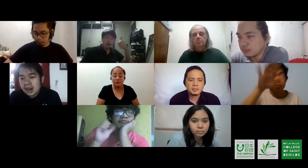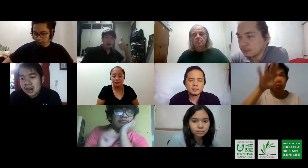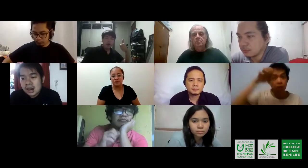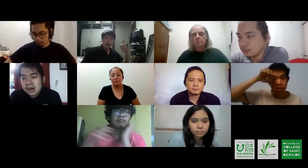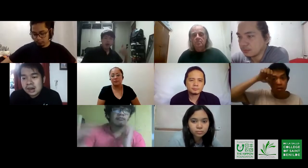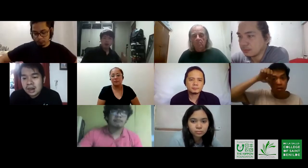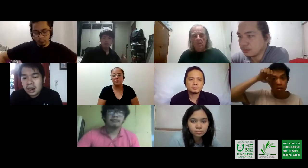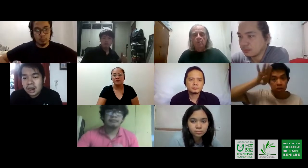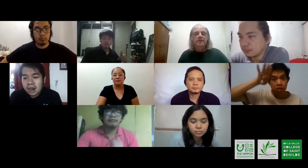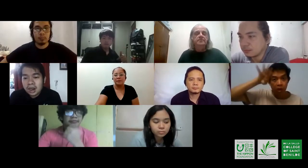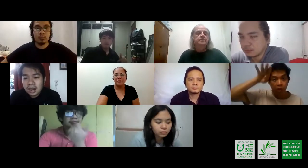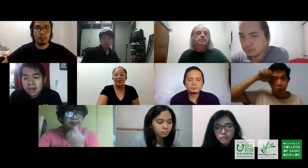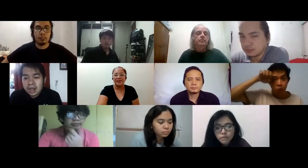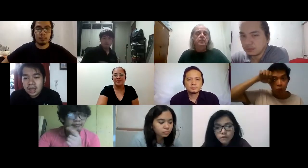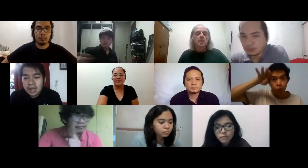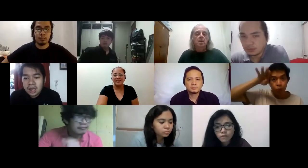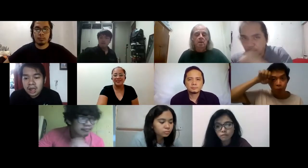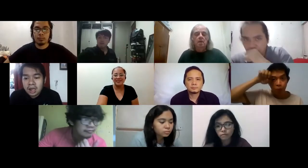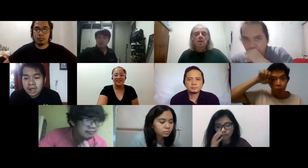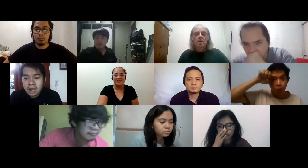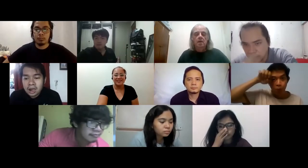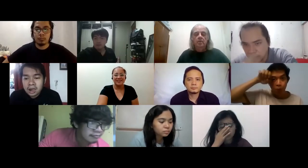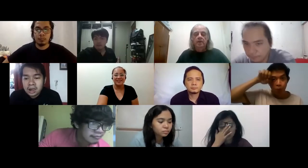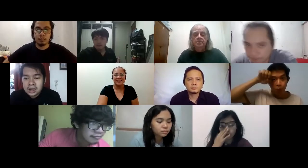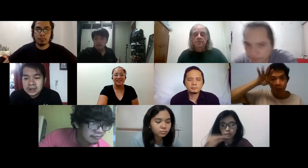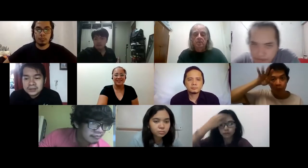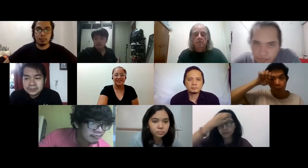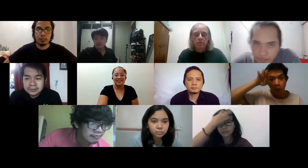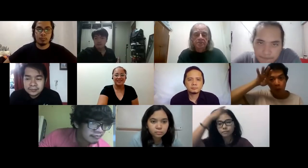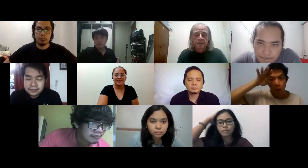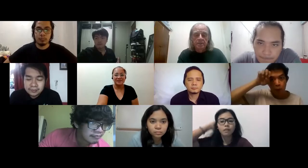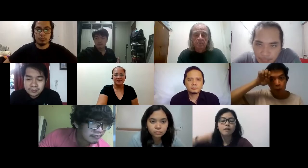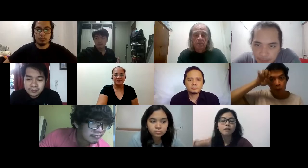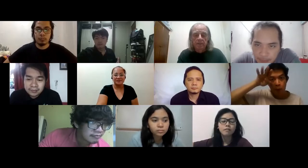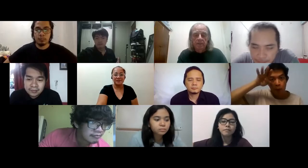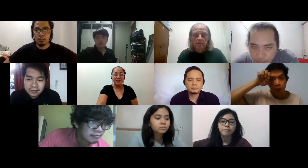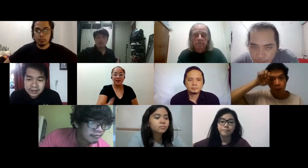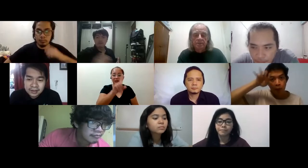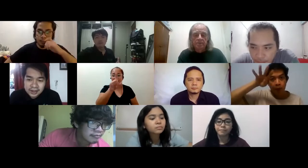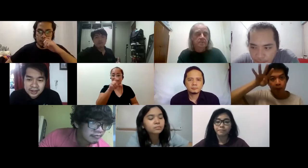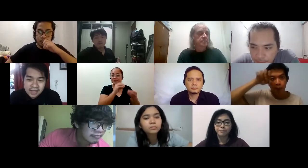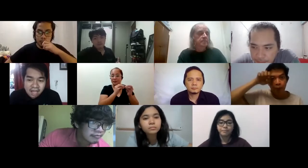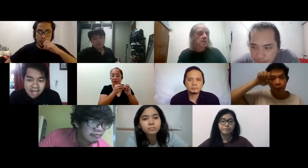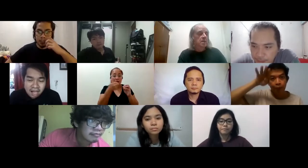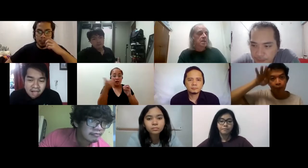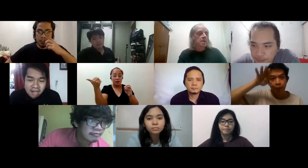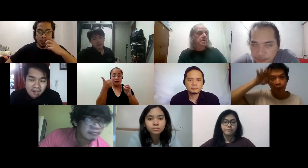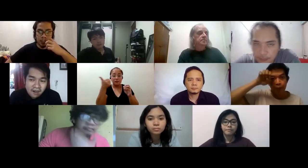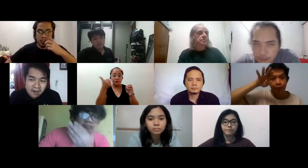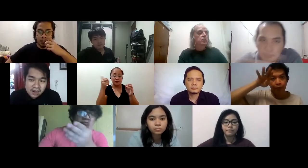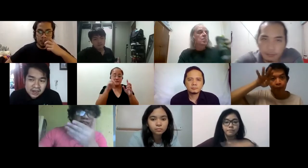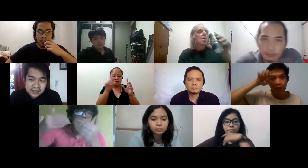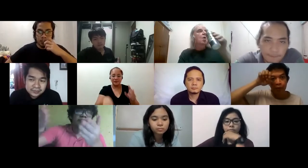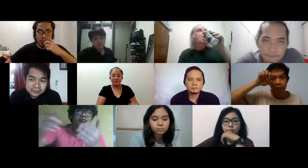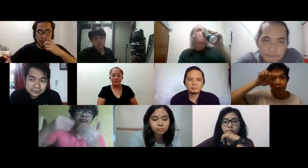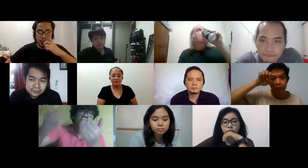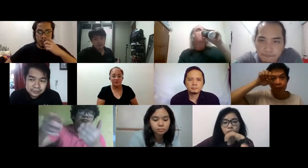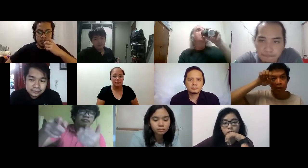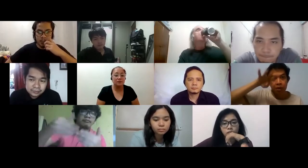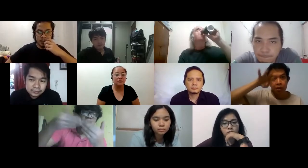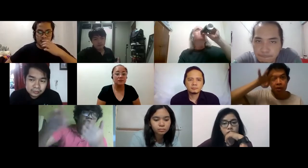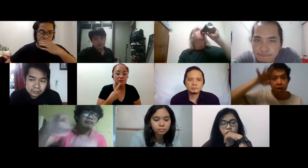Yes, sir. Okay. All right, so question number, any other question?